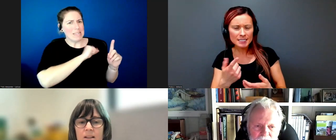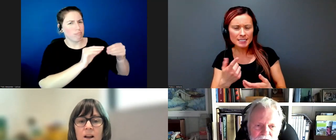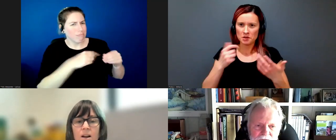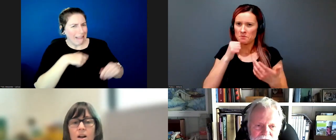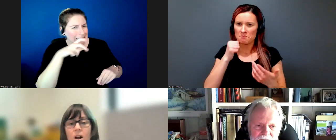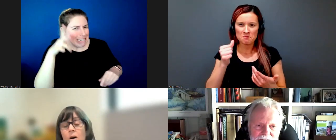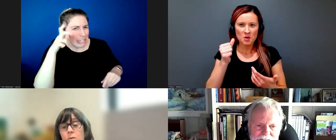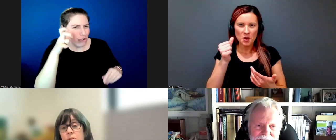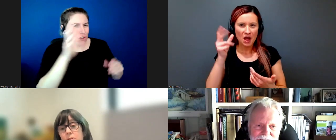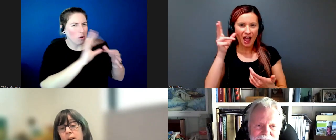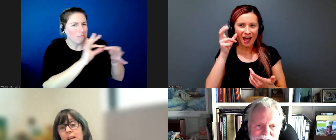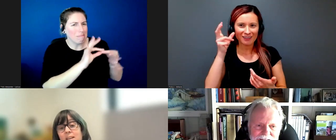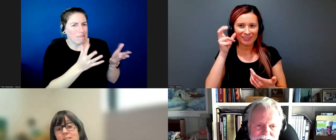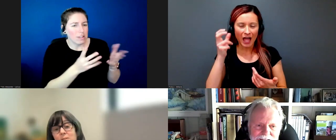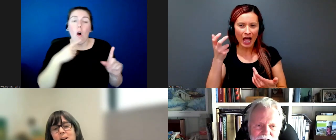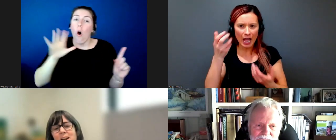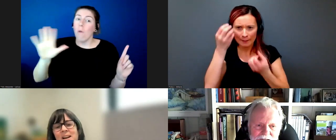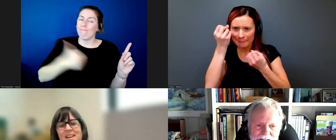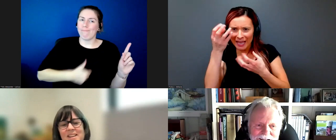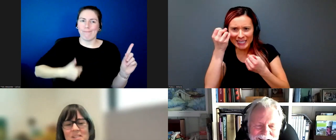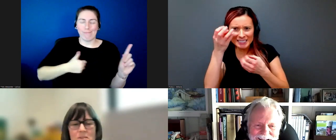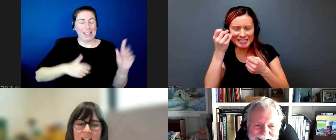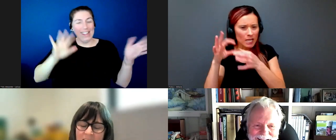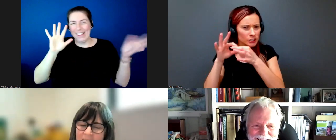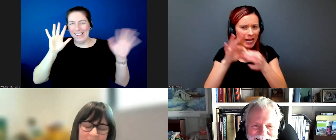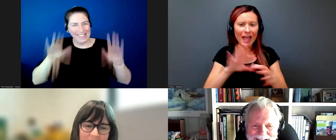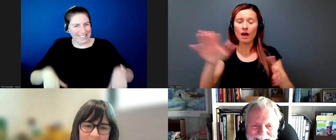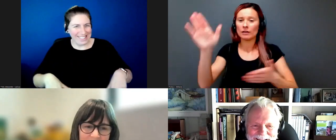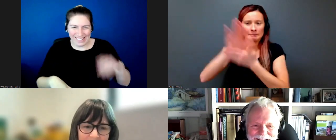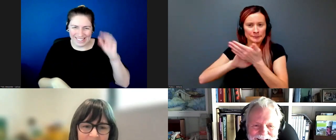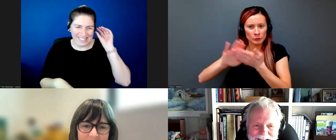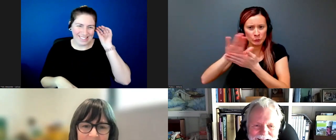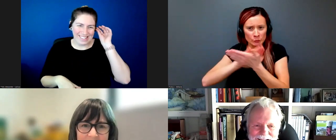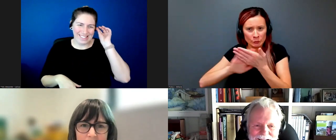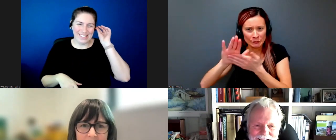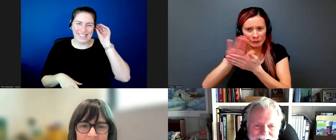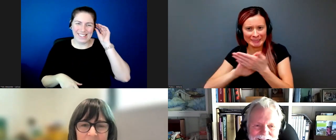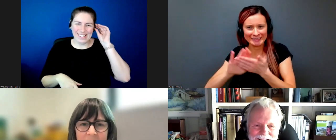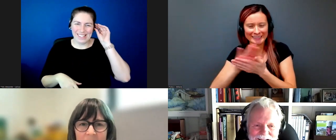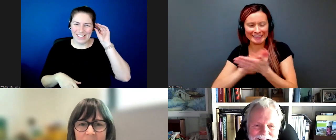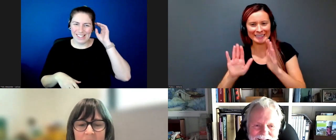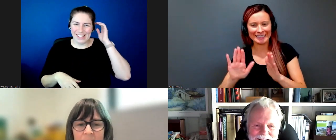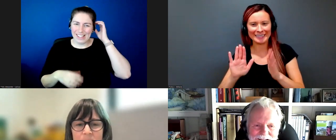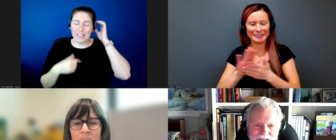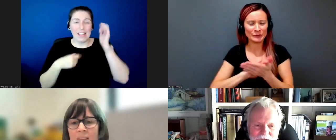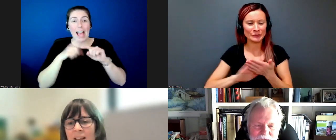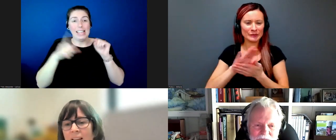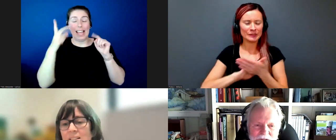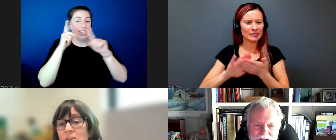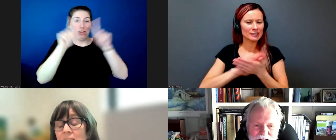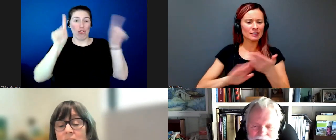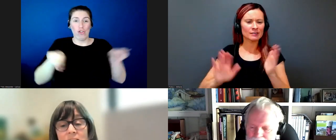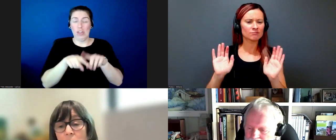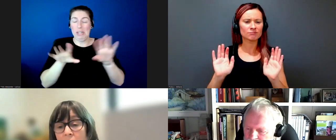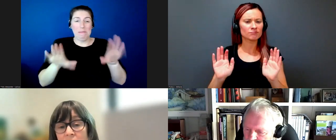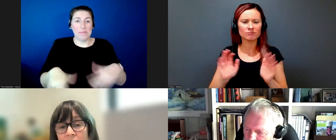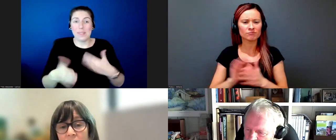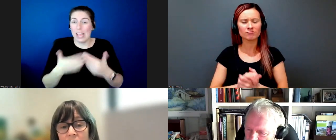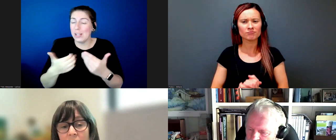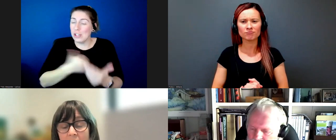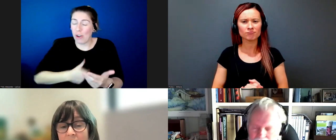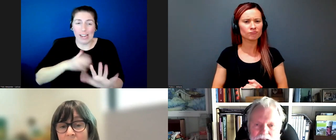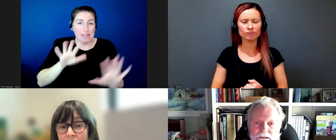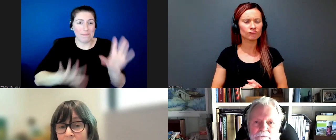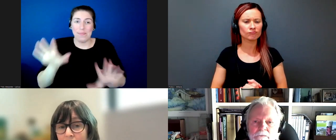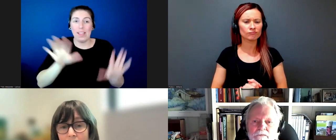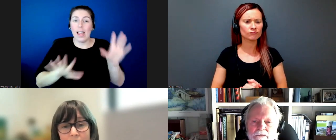message. Oh, sorry. So I can't see my screen at all. Sorry, just wanted to